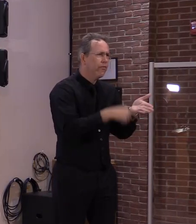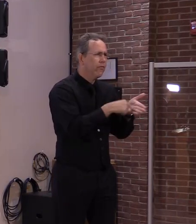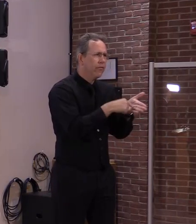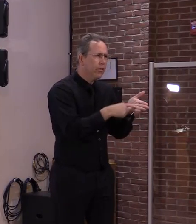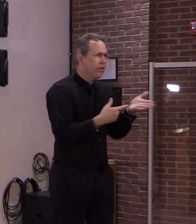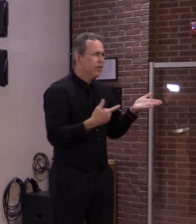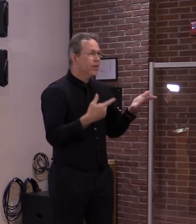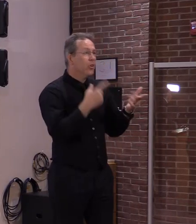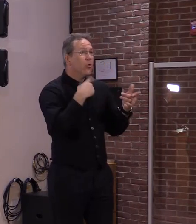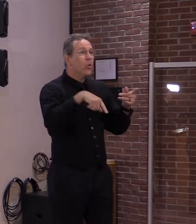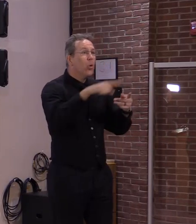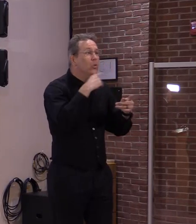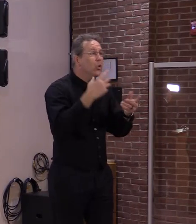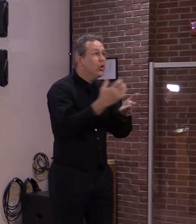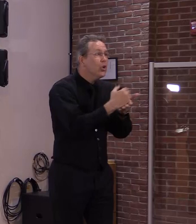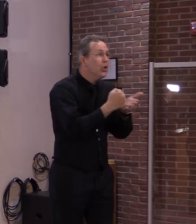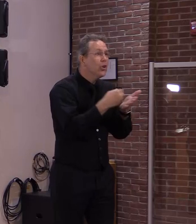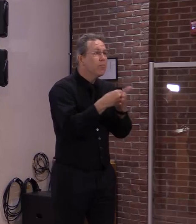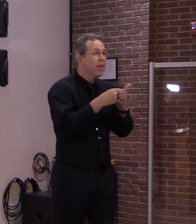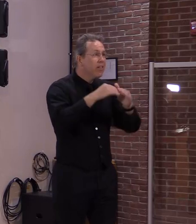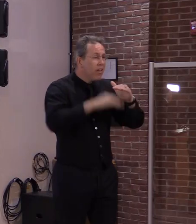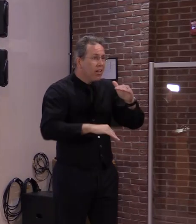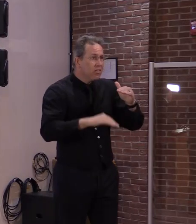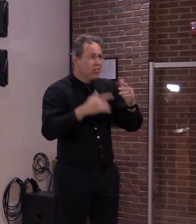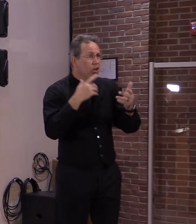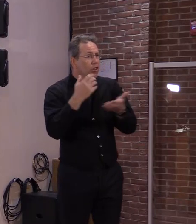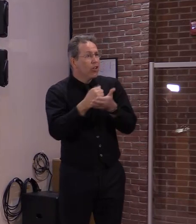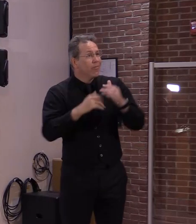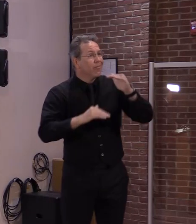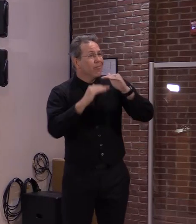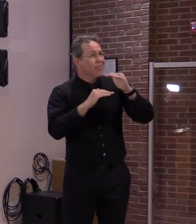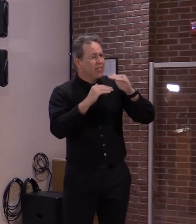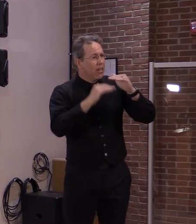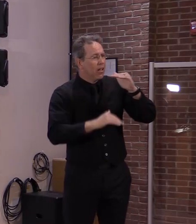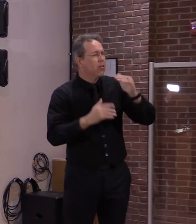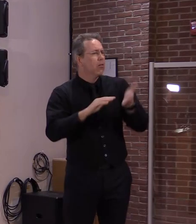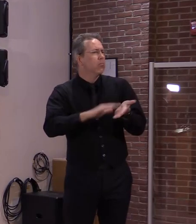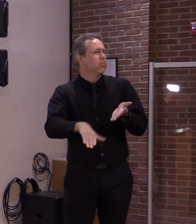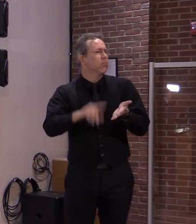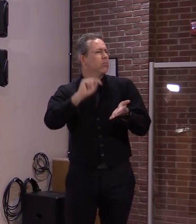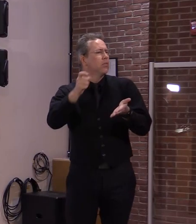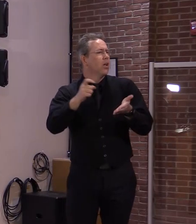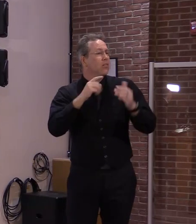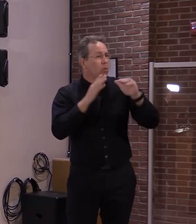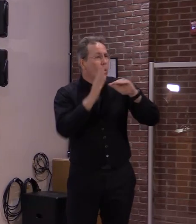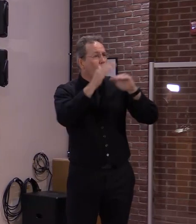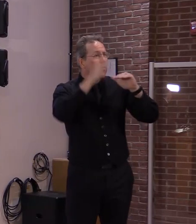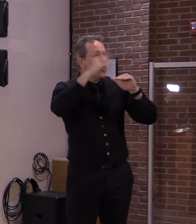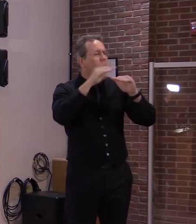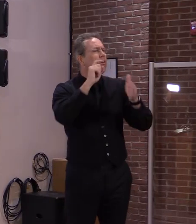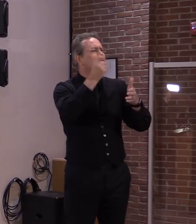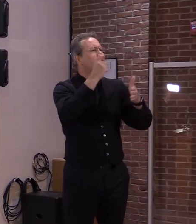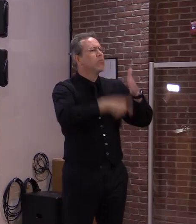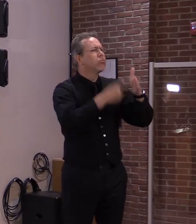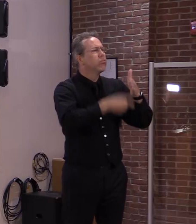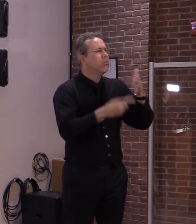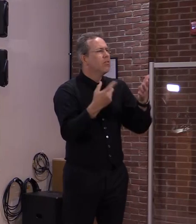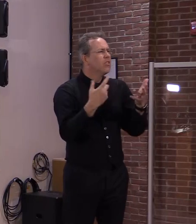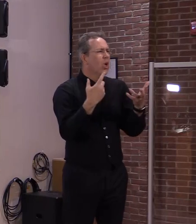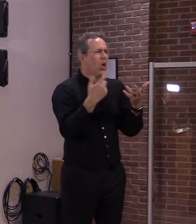It was a step forward. So we at least weren't one of the few states that continue to tax